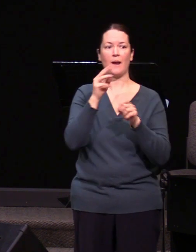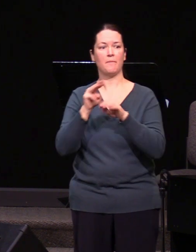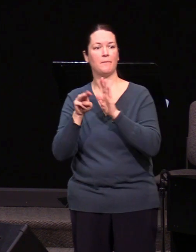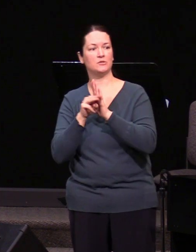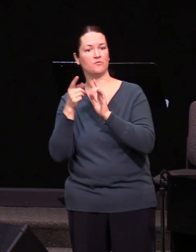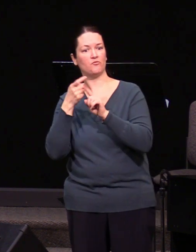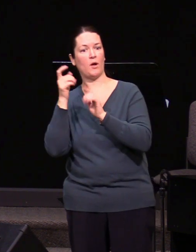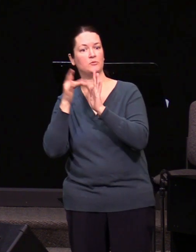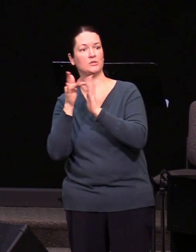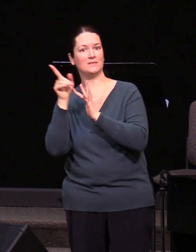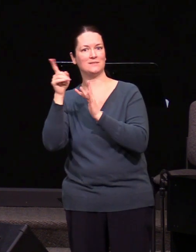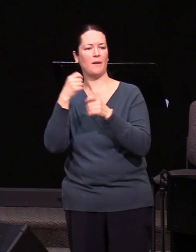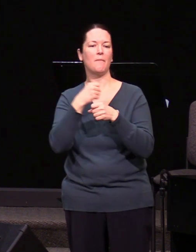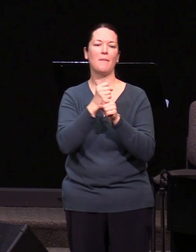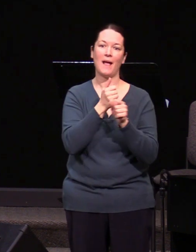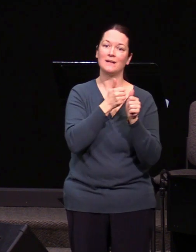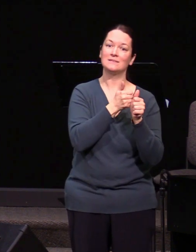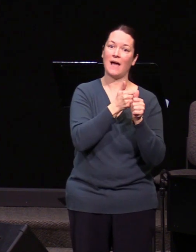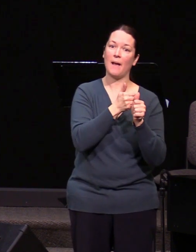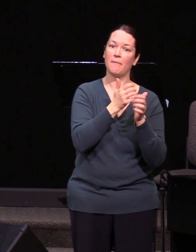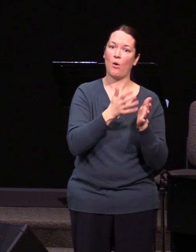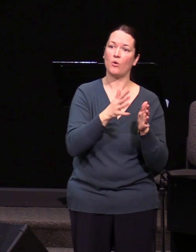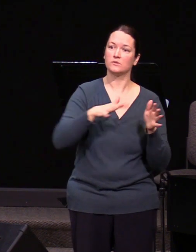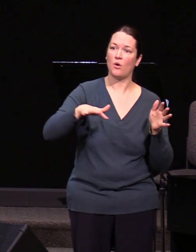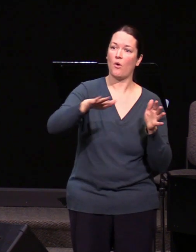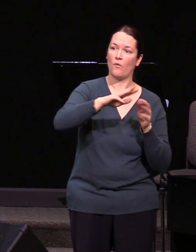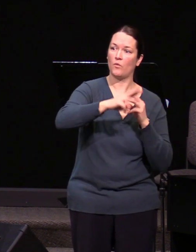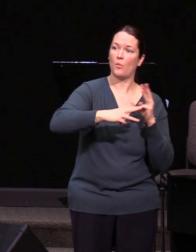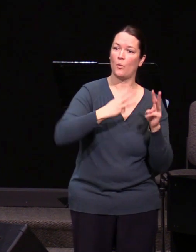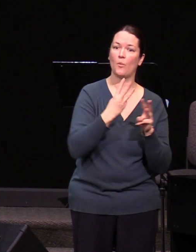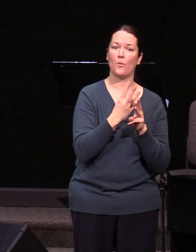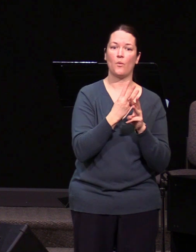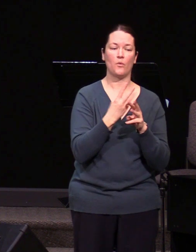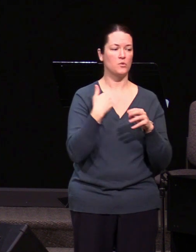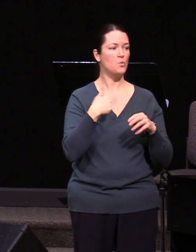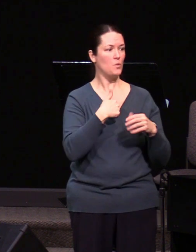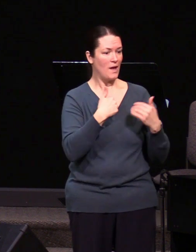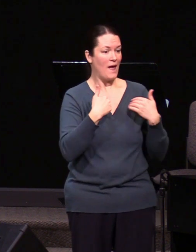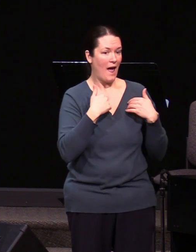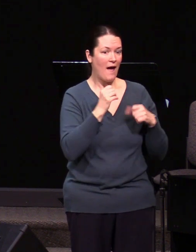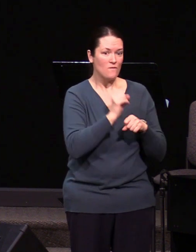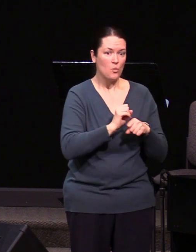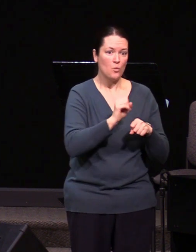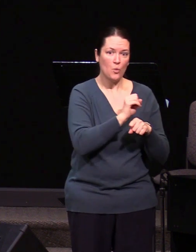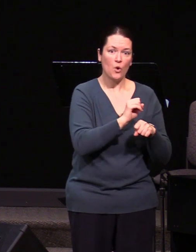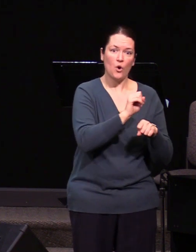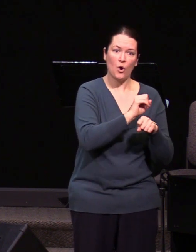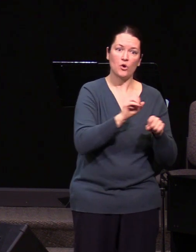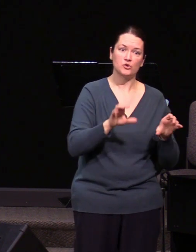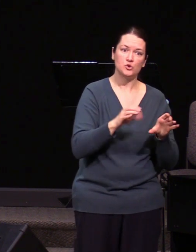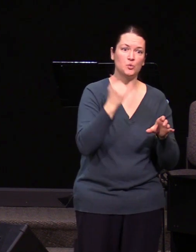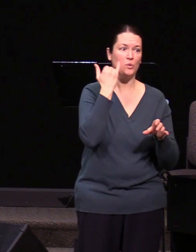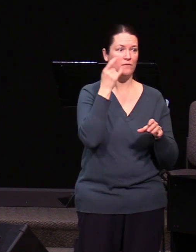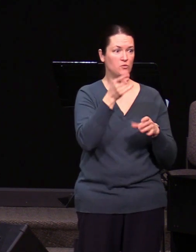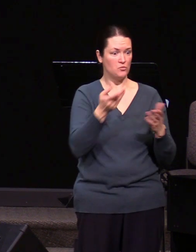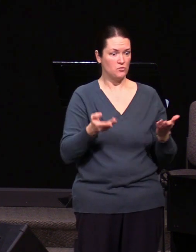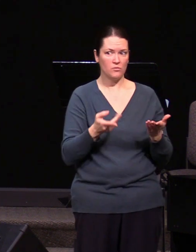disciples of all the world. We have work to do, and if you're on this side of the dirt, you still have work to do.